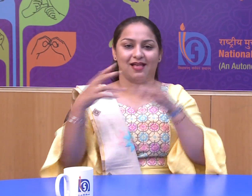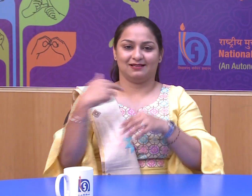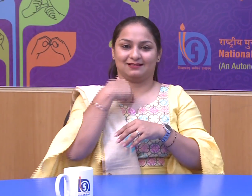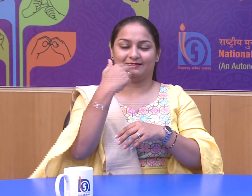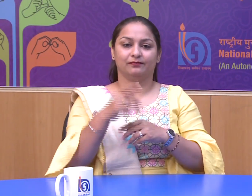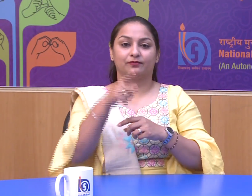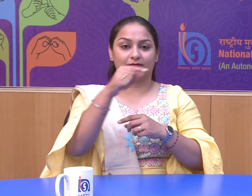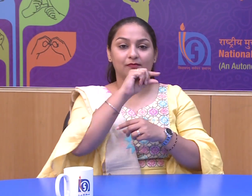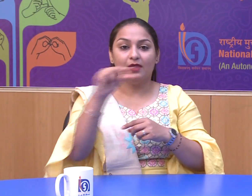Tansen,